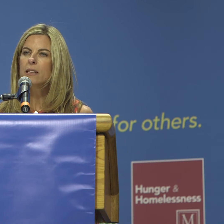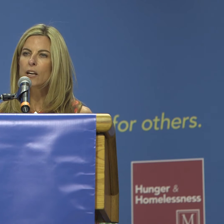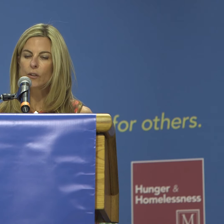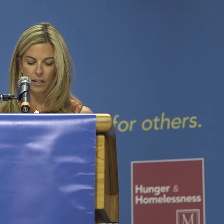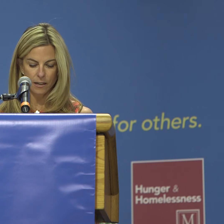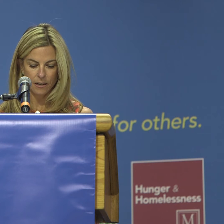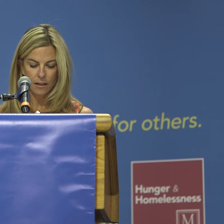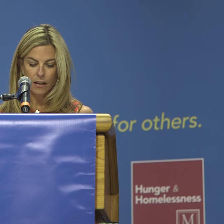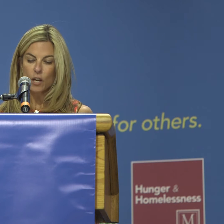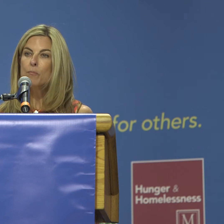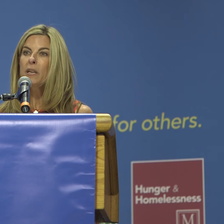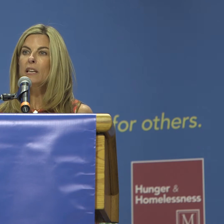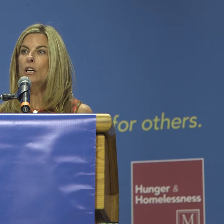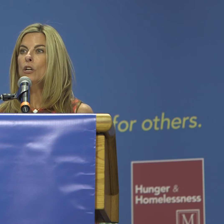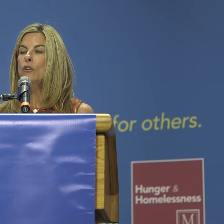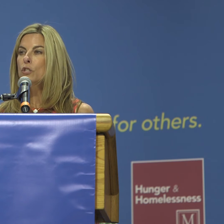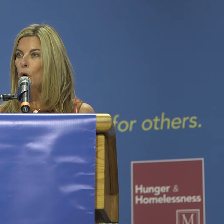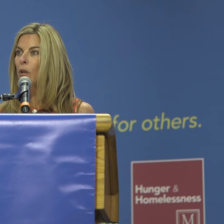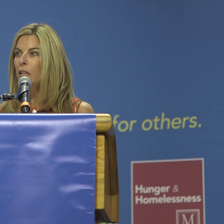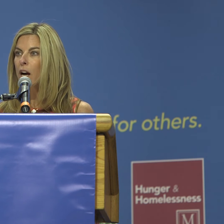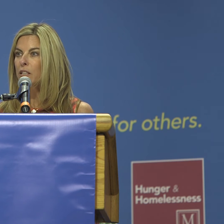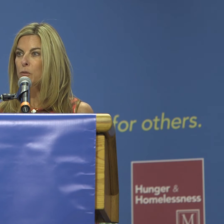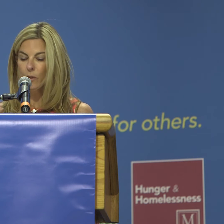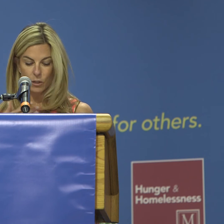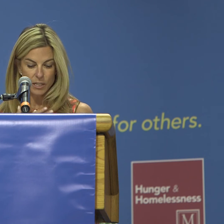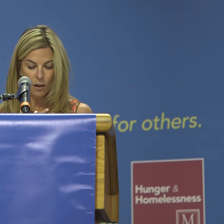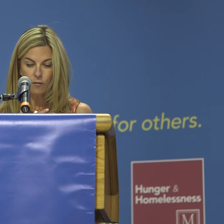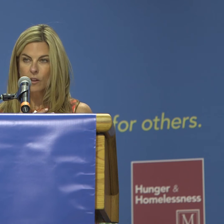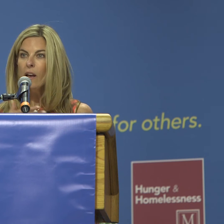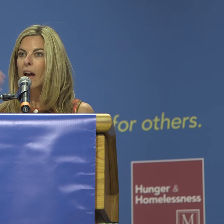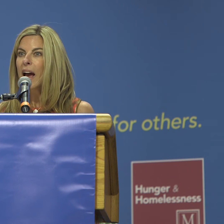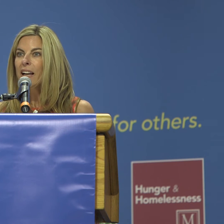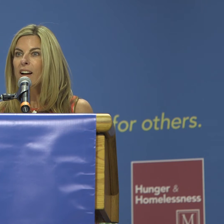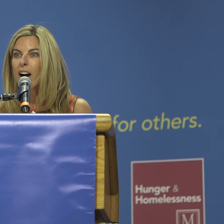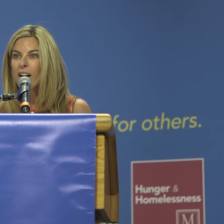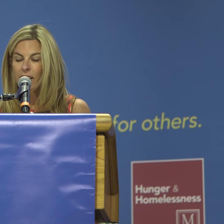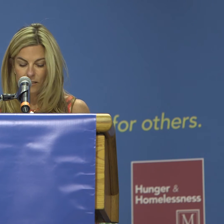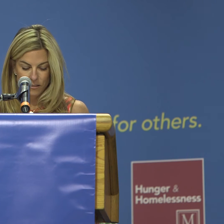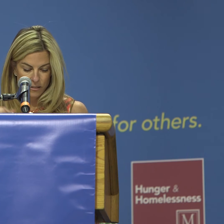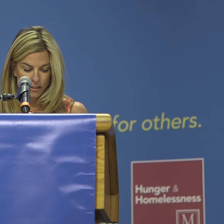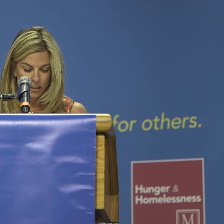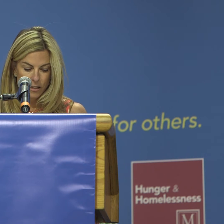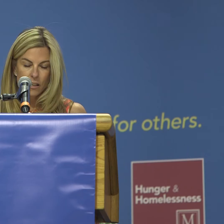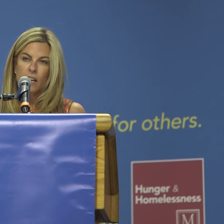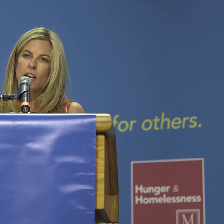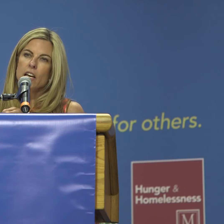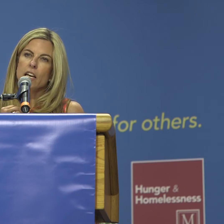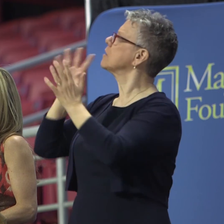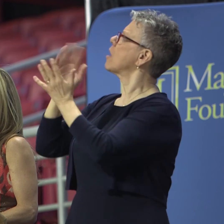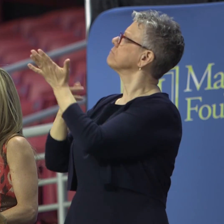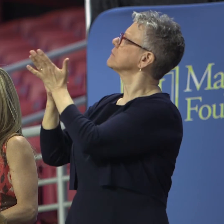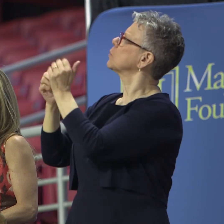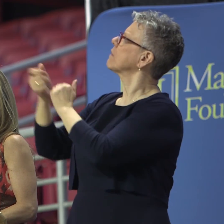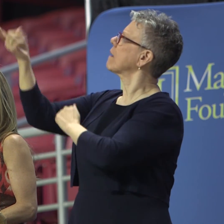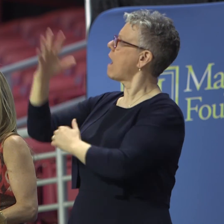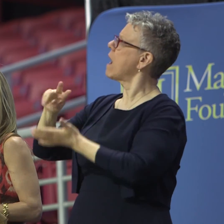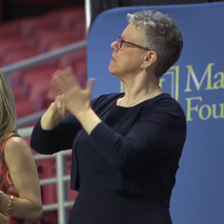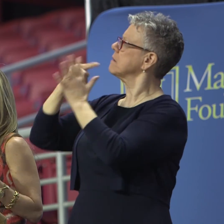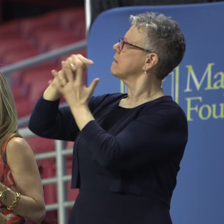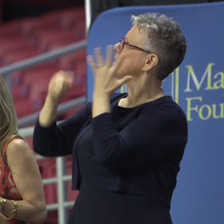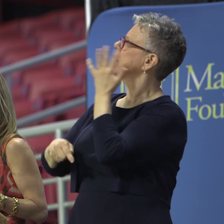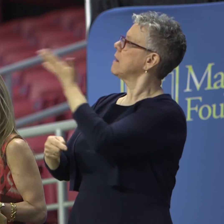real integrity and being totally honest with yourself and God. It comes